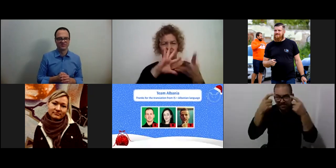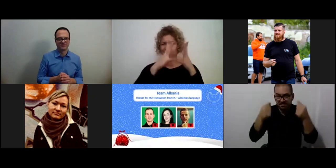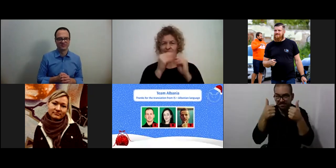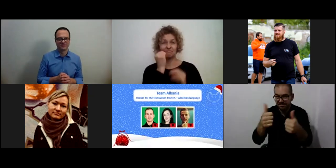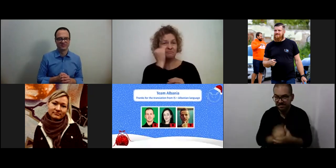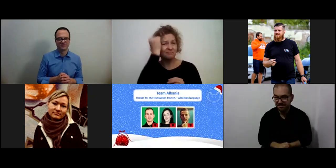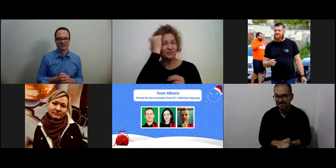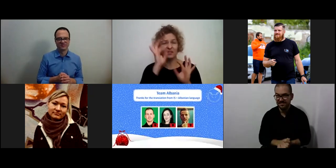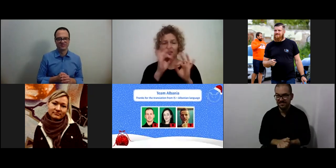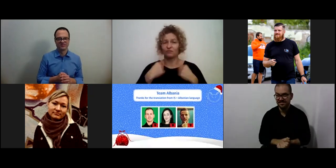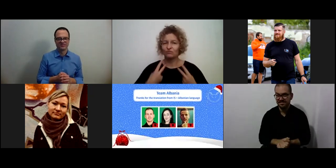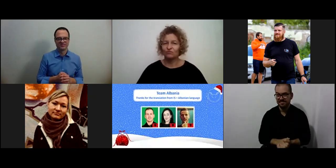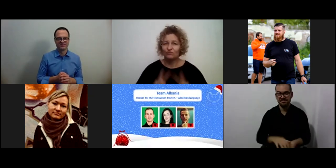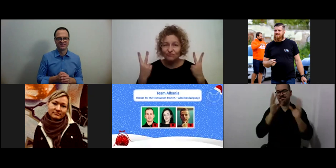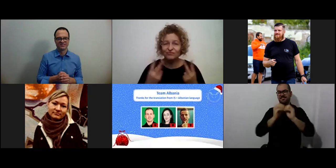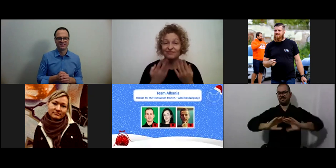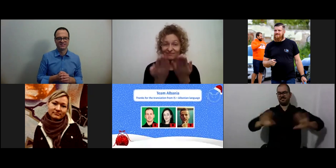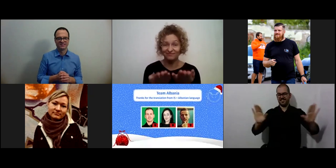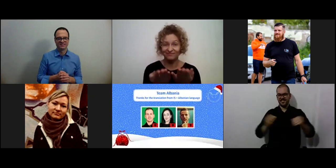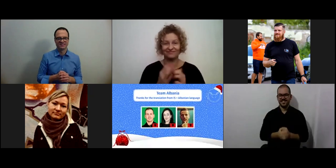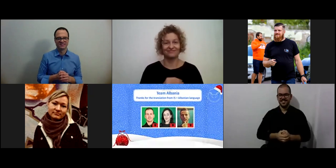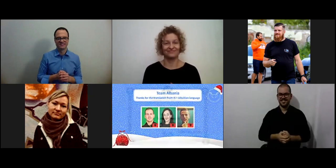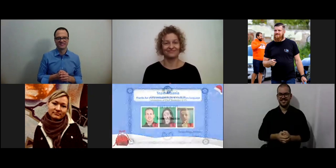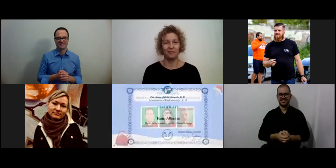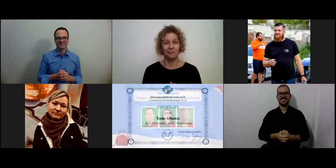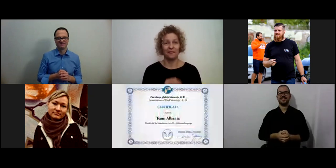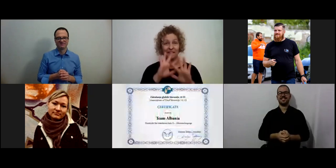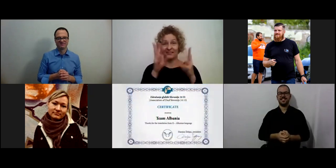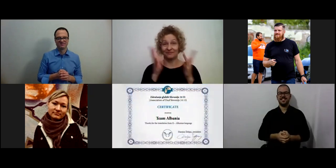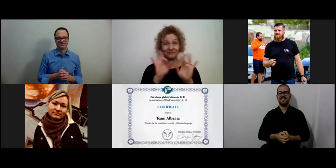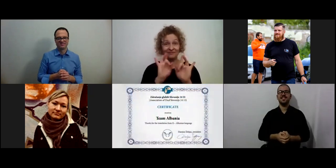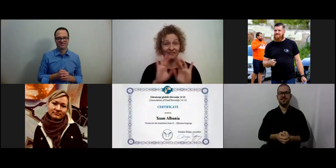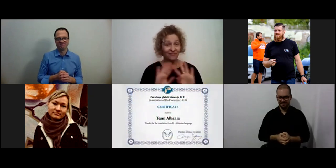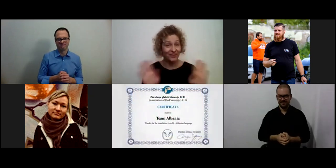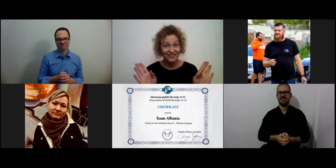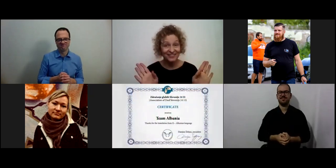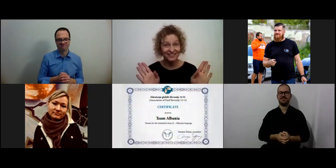presentations. I've been very happy to be involved in this. Thank you so much.